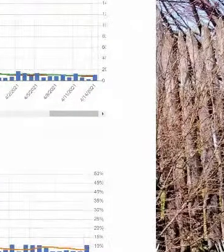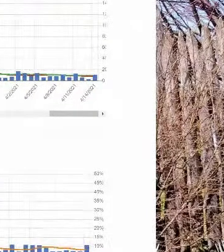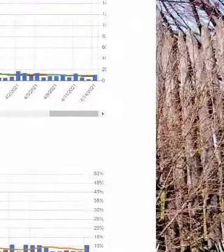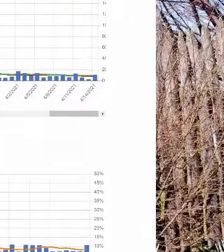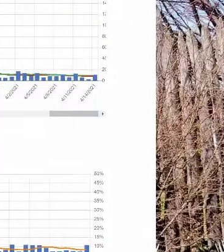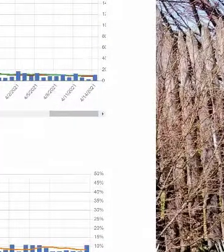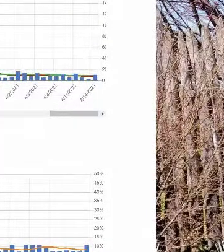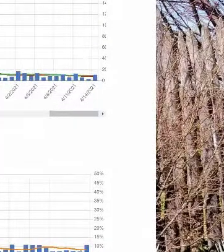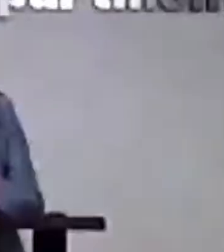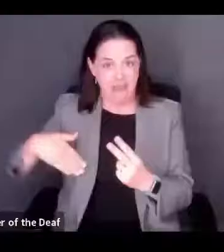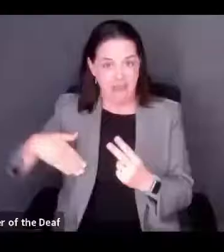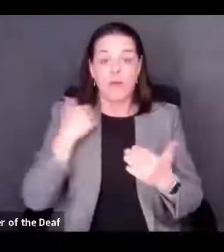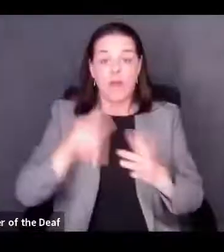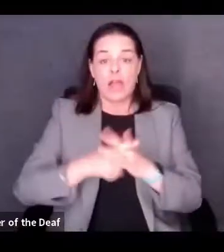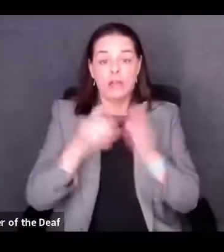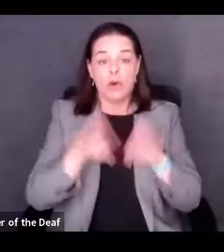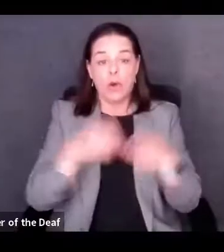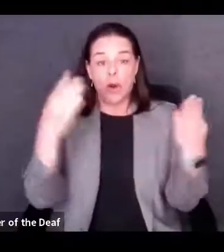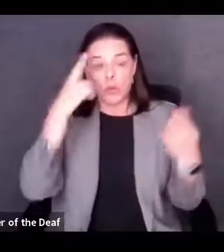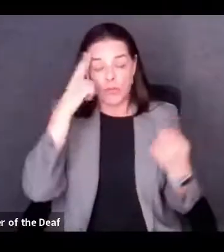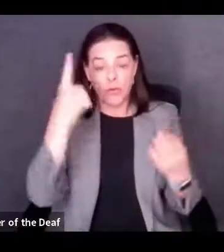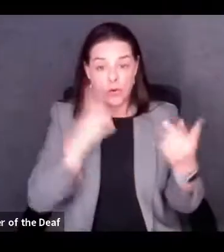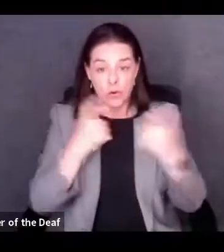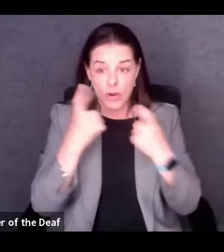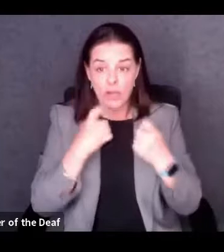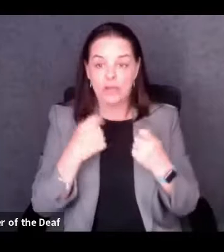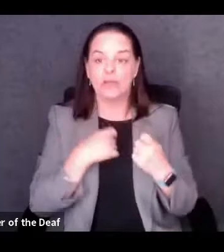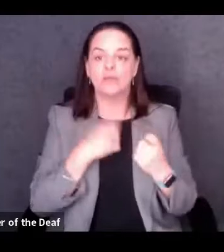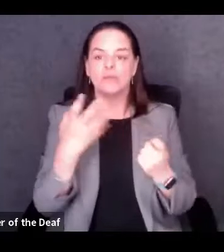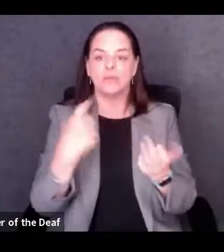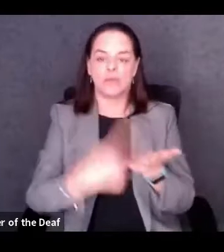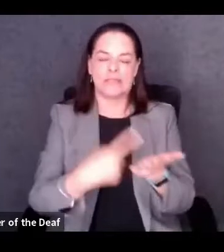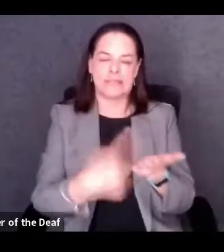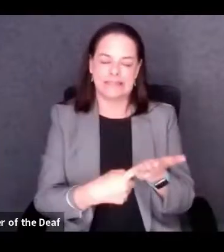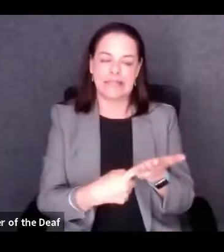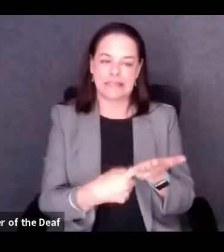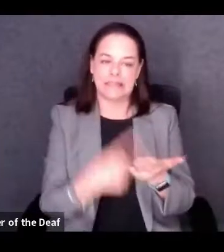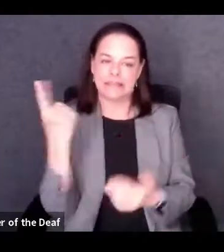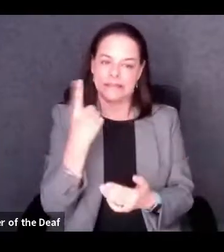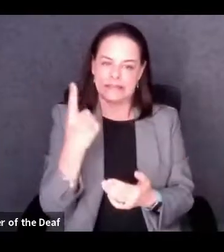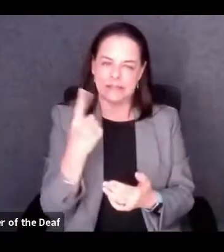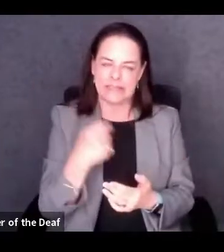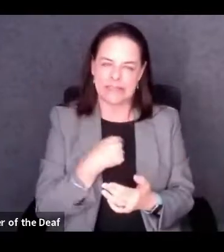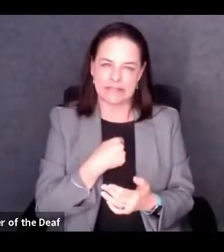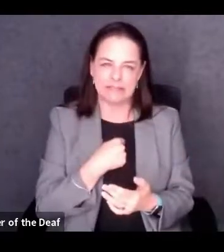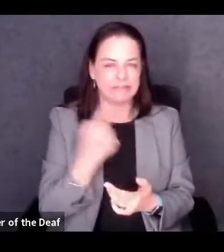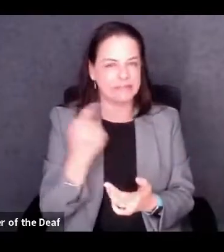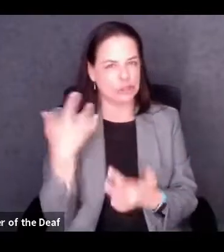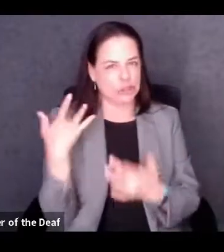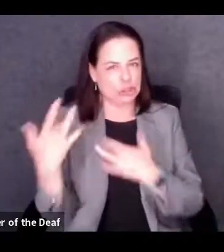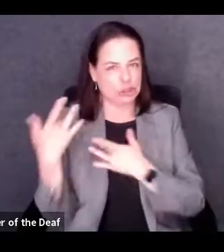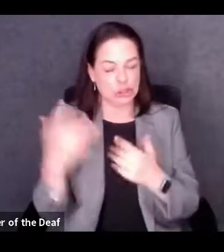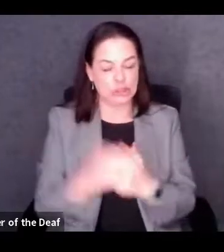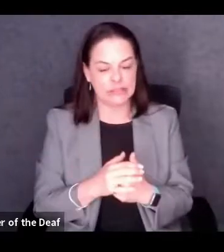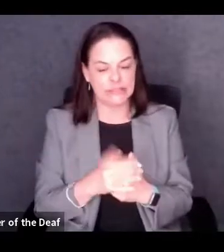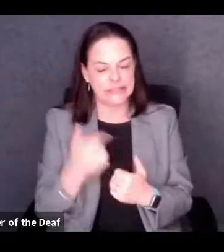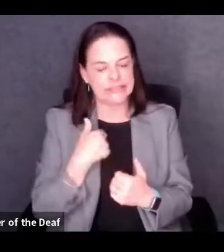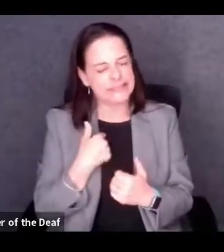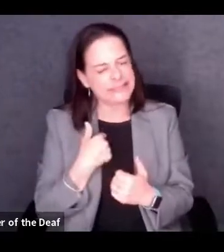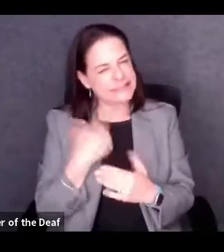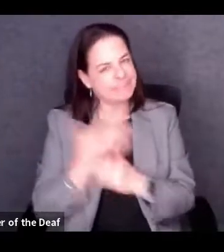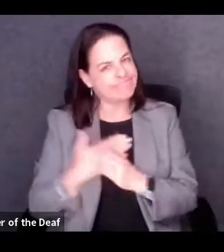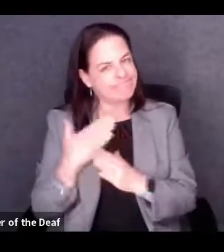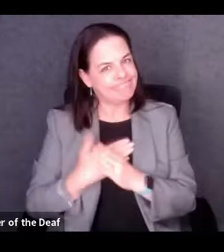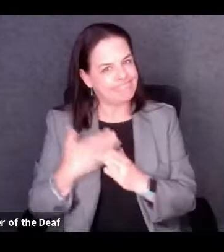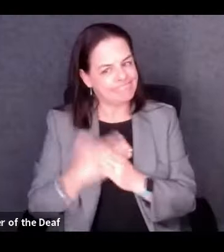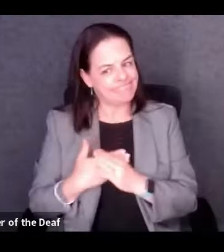Now, before I open it up for questions, I want to discuss something that's concerning. I'm troubled by the narrative so